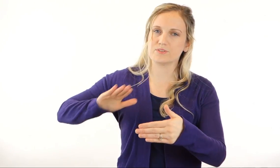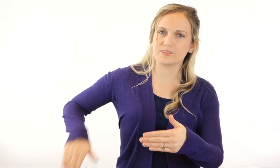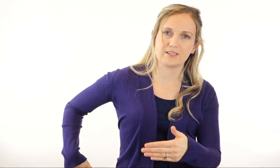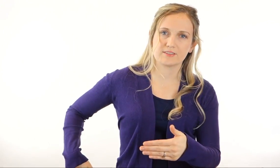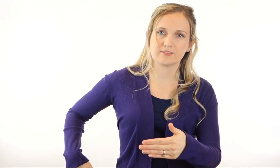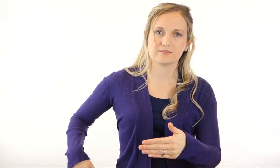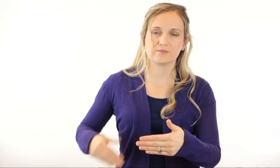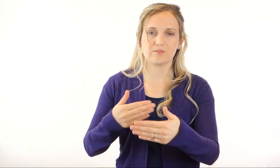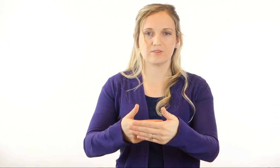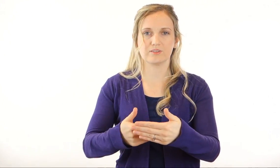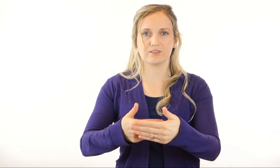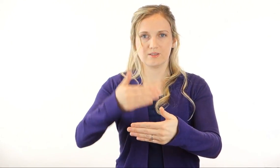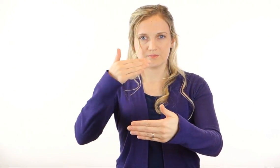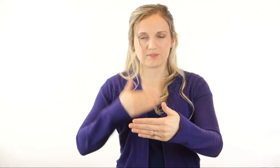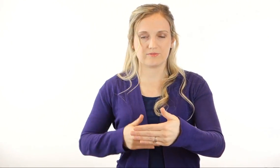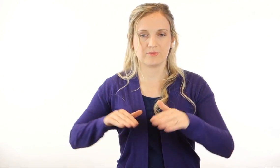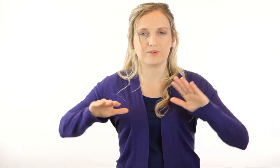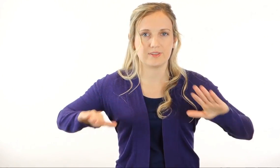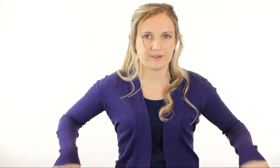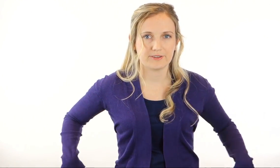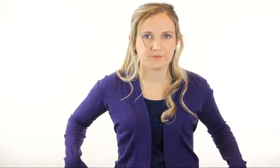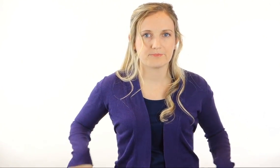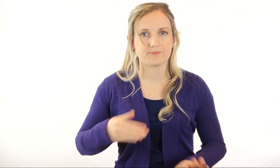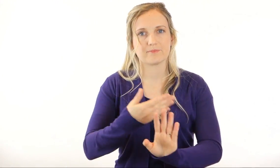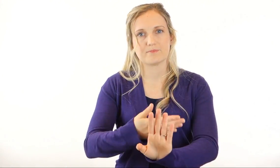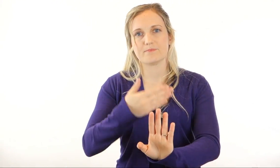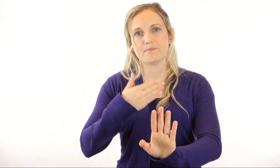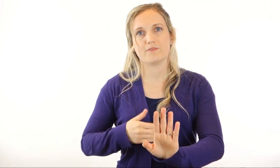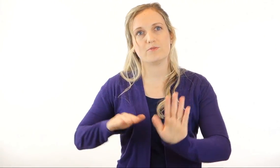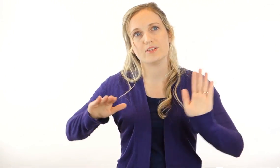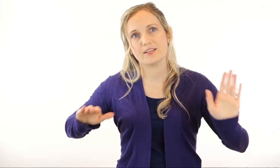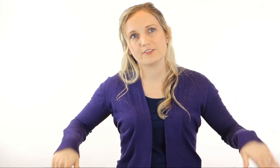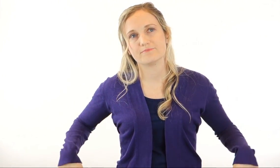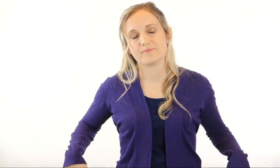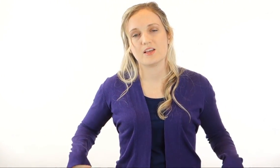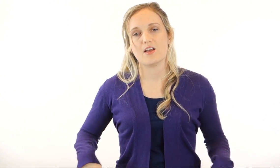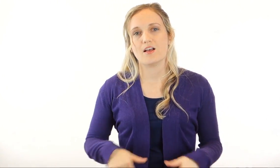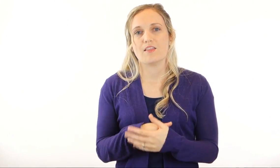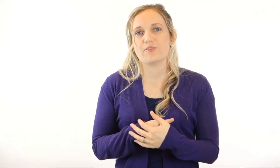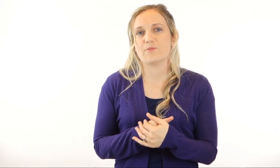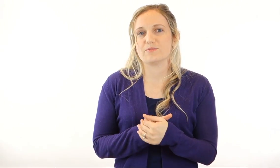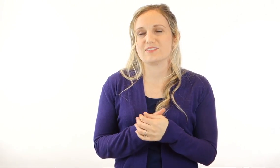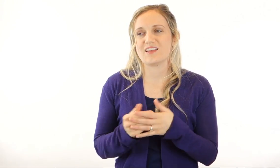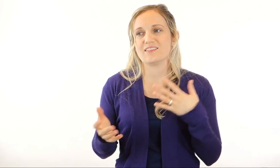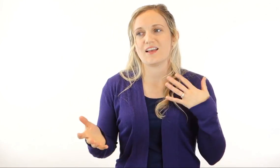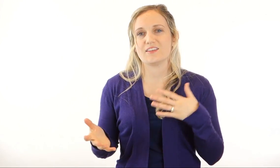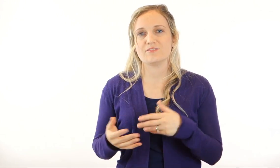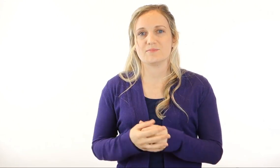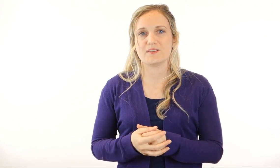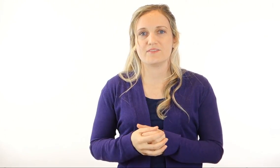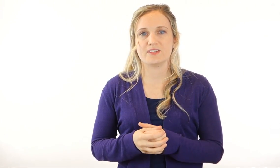Before, later, or before, later. Before, later. The sign that I use in my